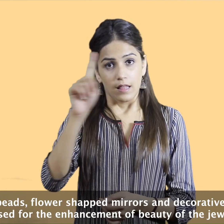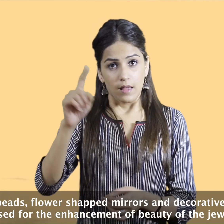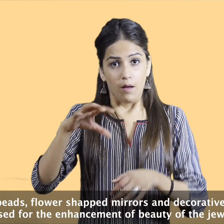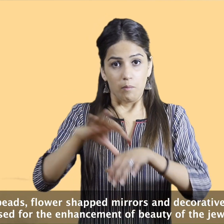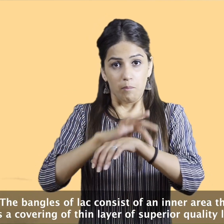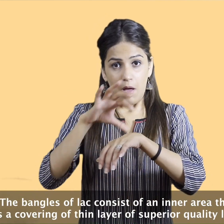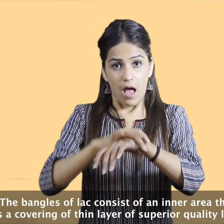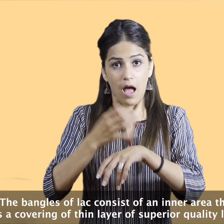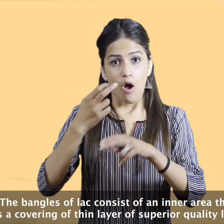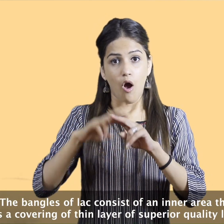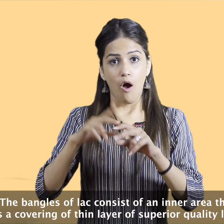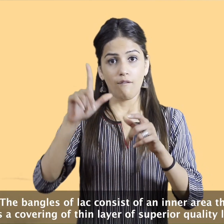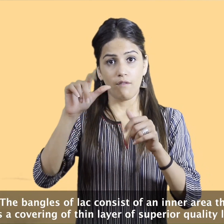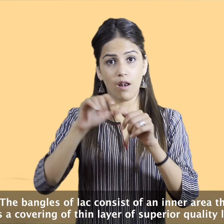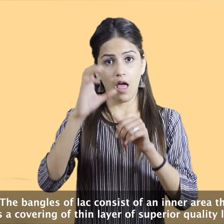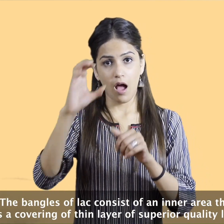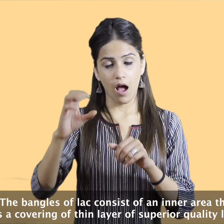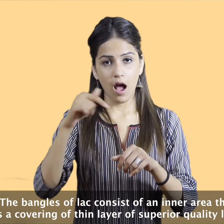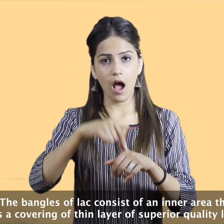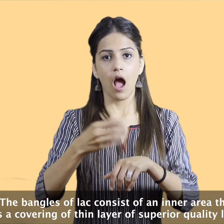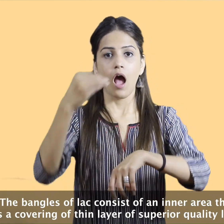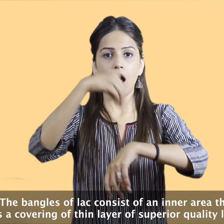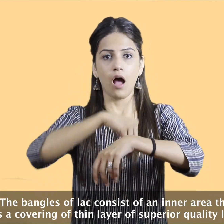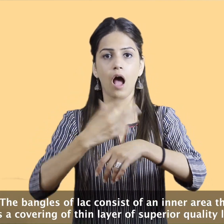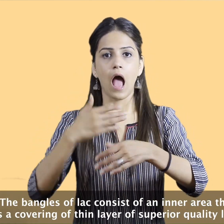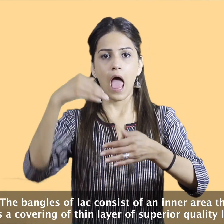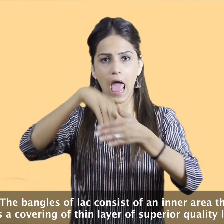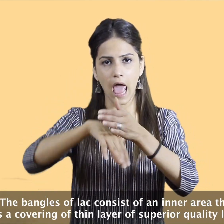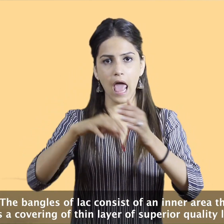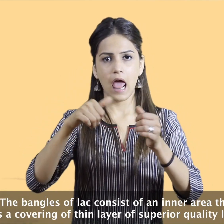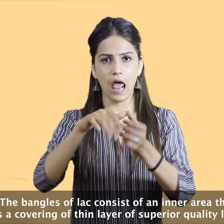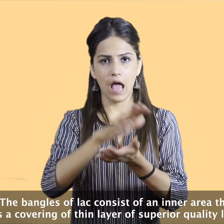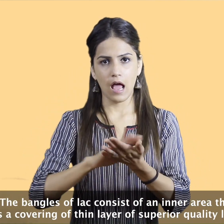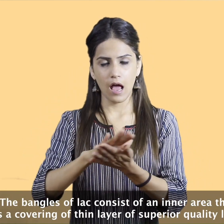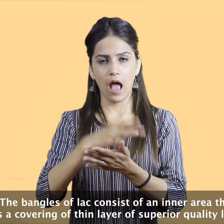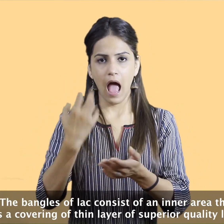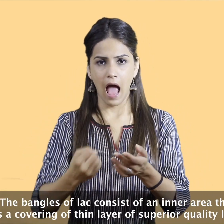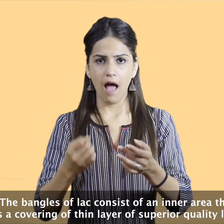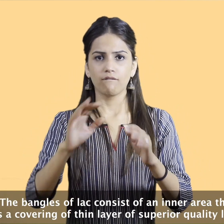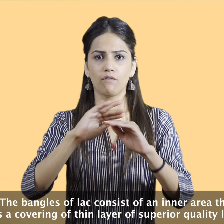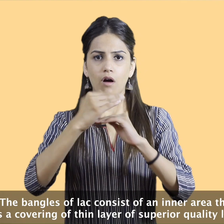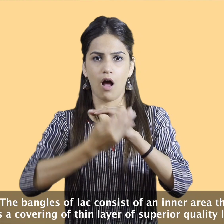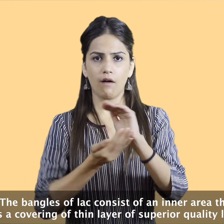The bangles of the lak consist of an inner area that has a covering of